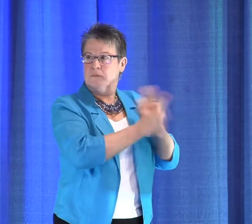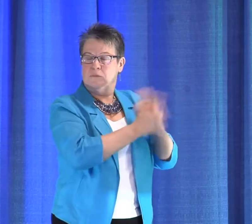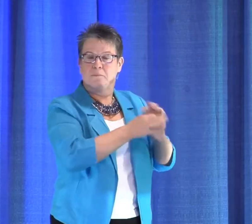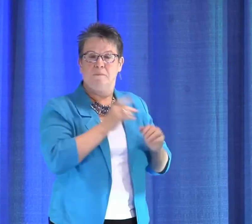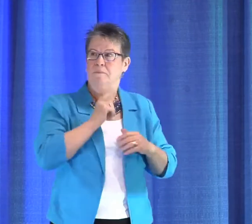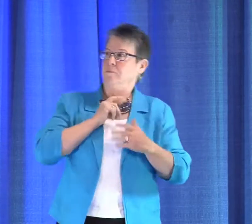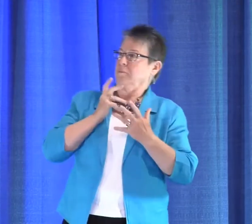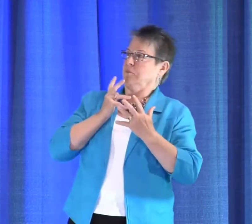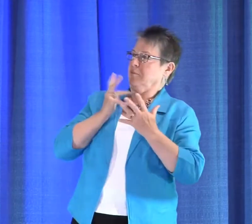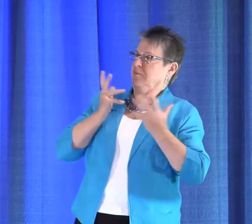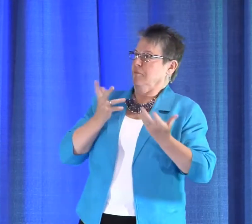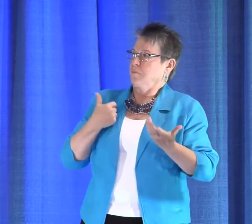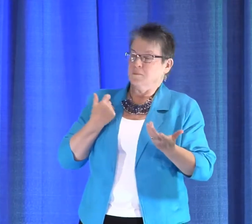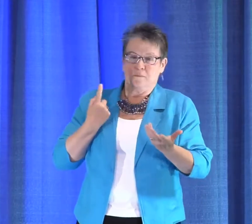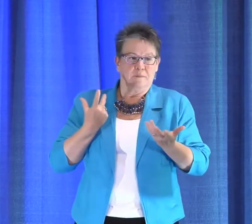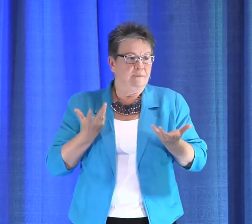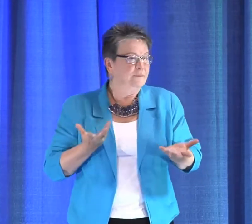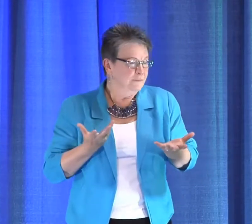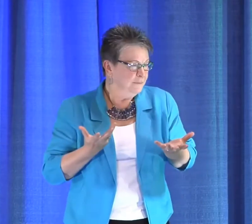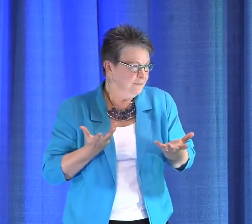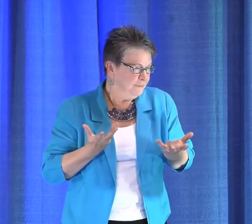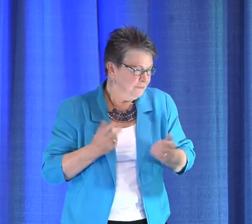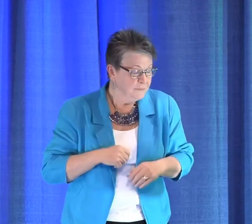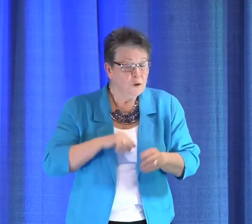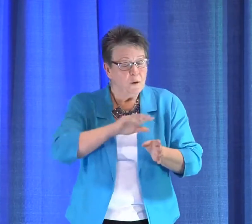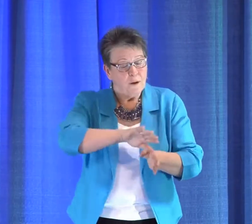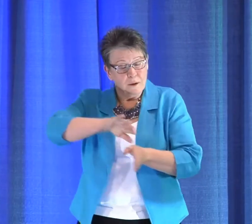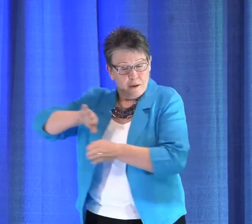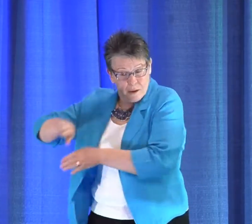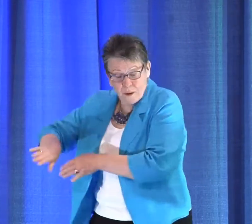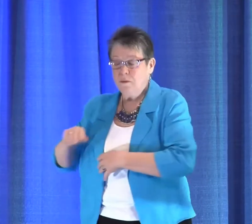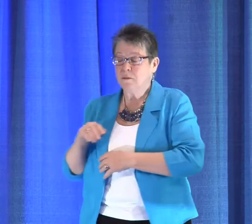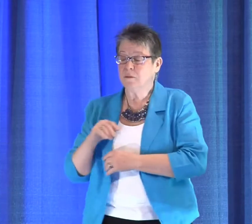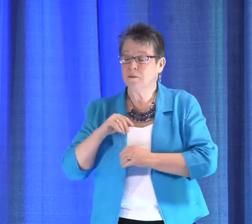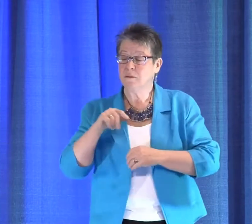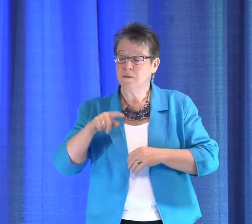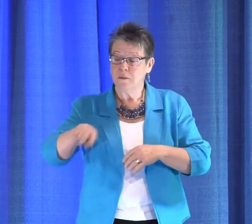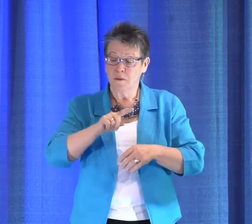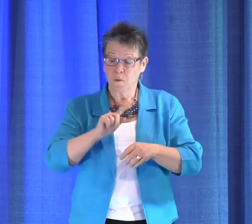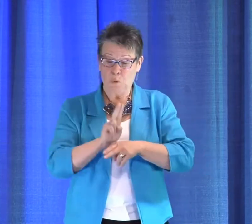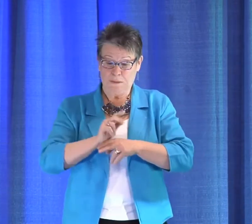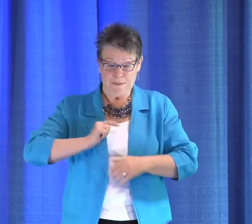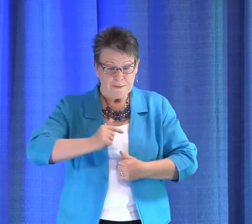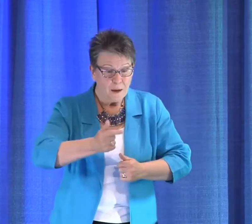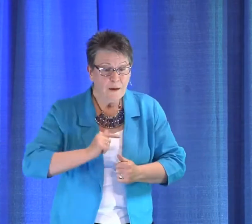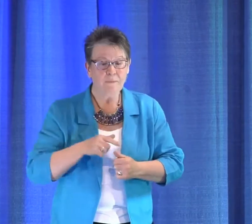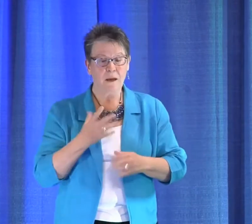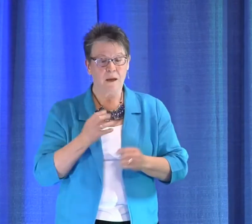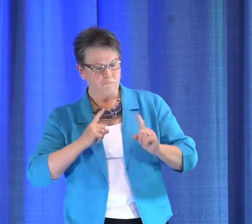where the interpreter is watching what's happening and just keeps going and doesn't stop. But we have to move away from that.